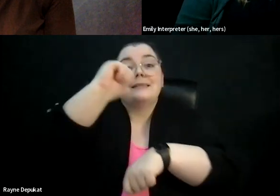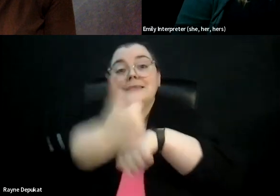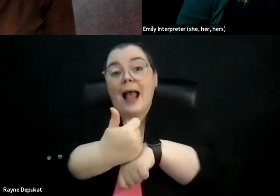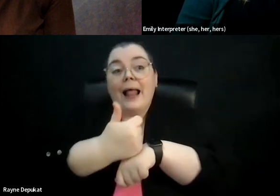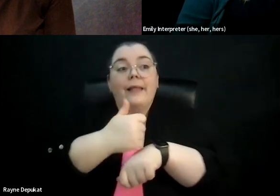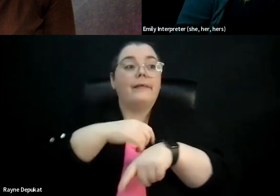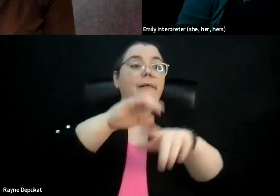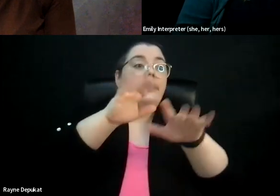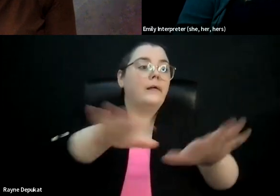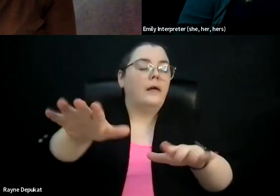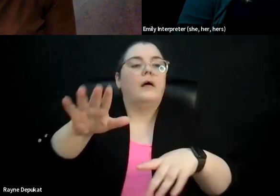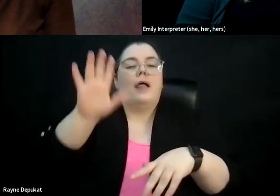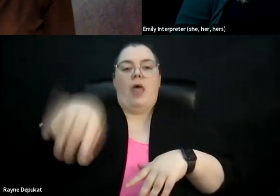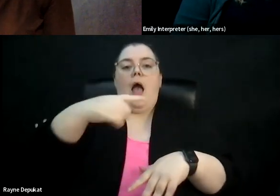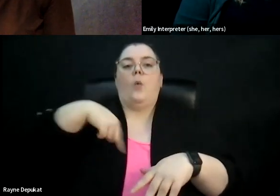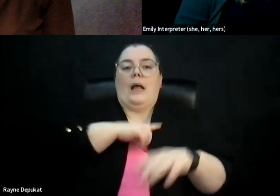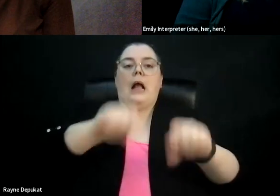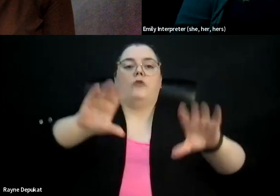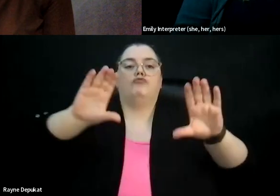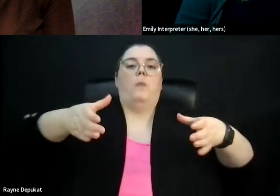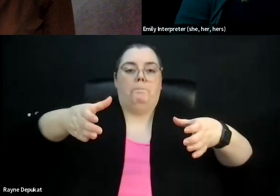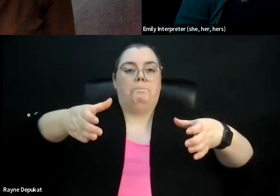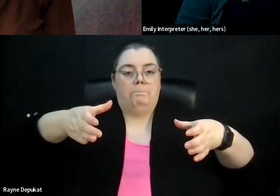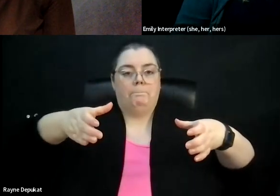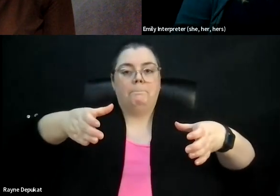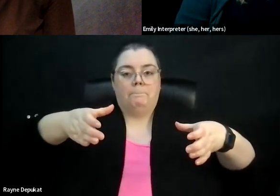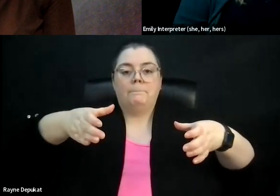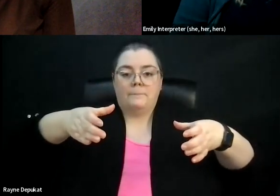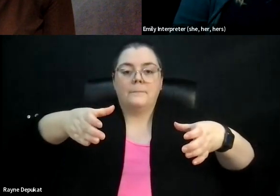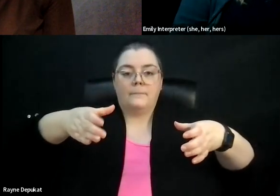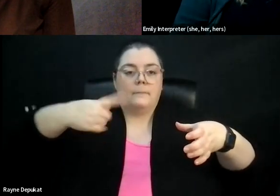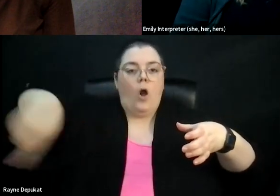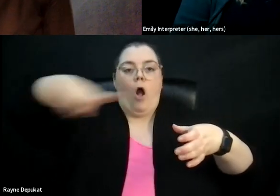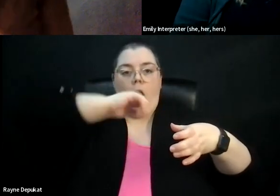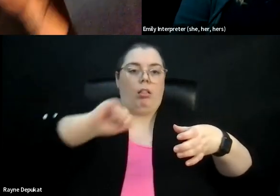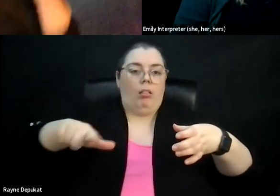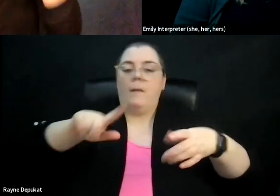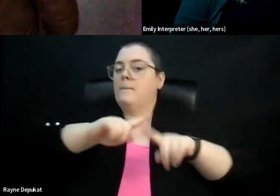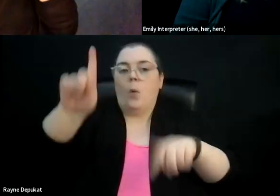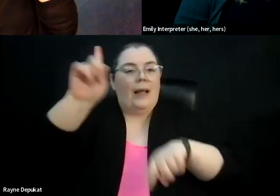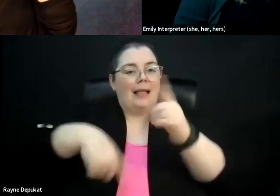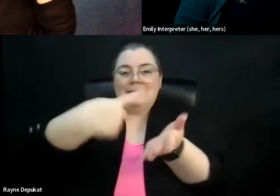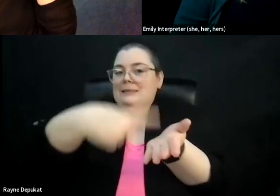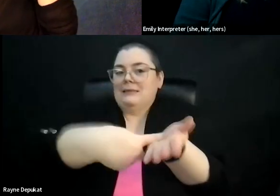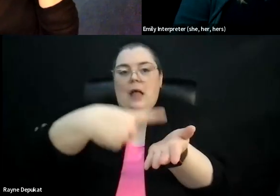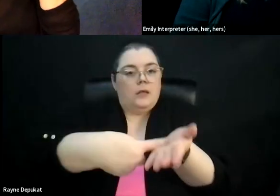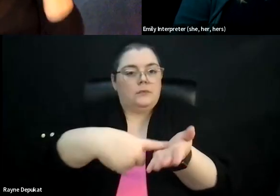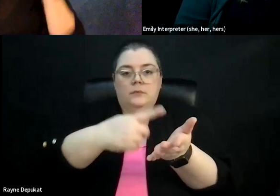And if it's about the day, the setup, we can come together as a group, all of us, but we